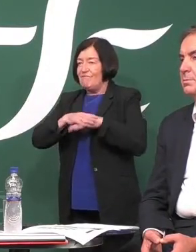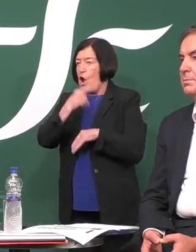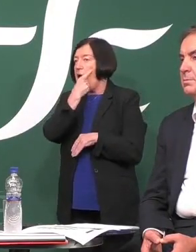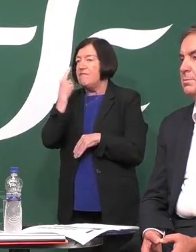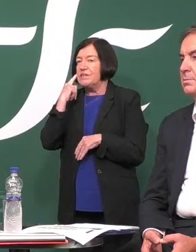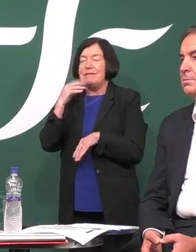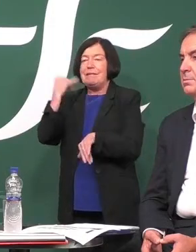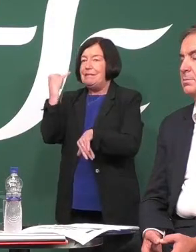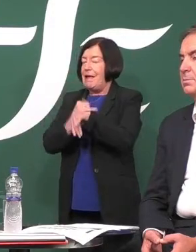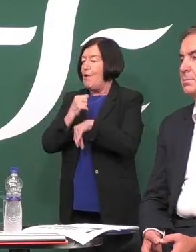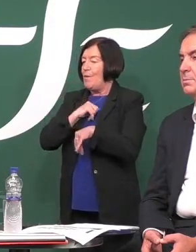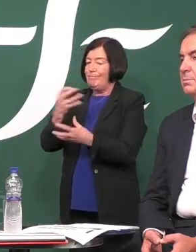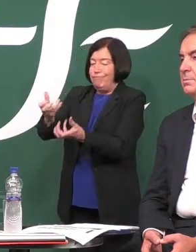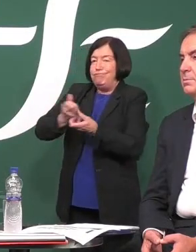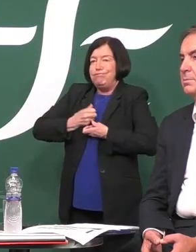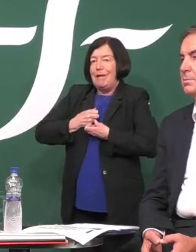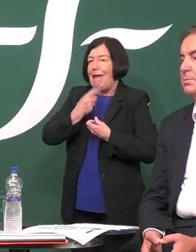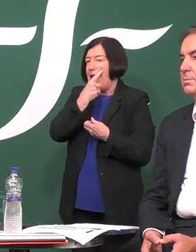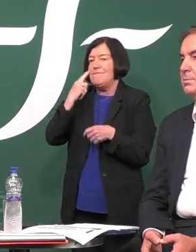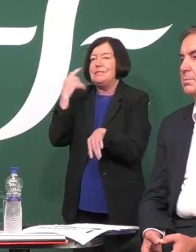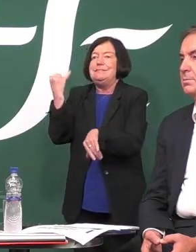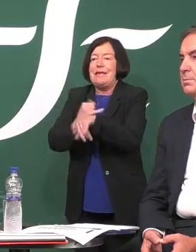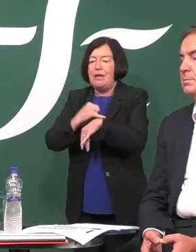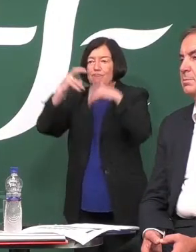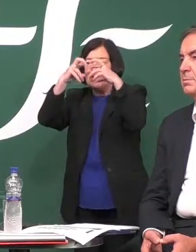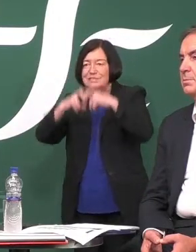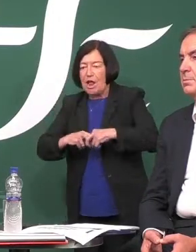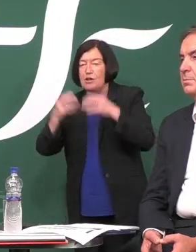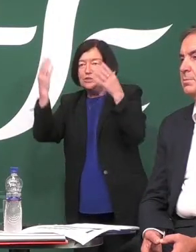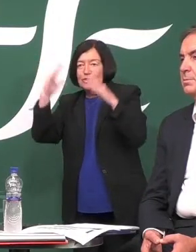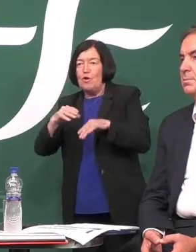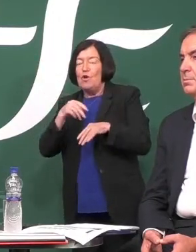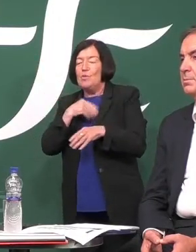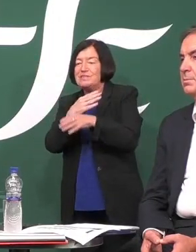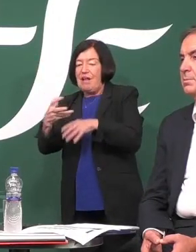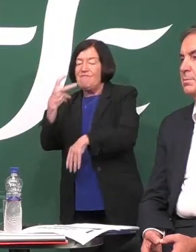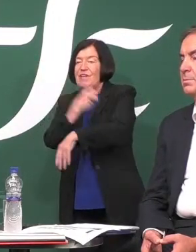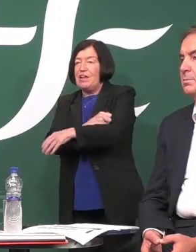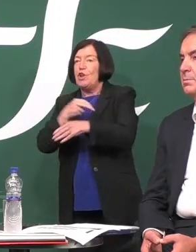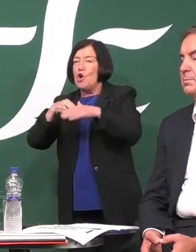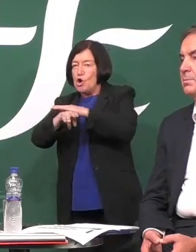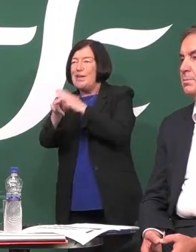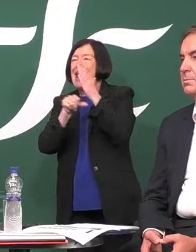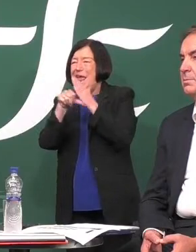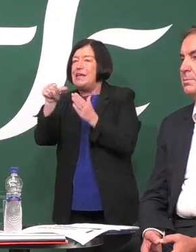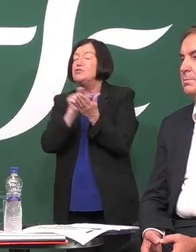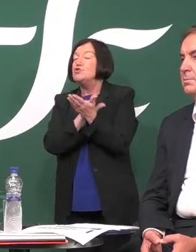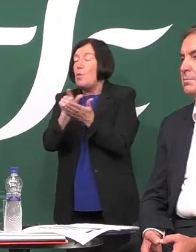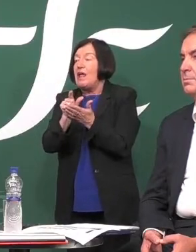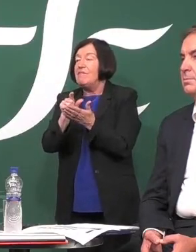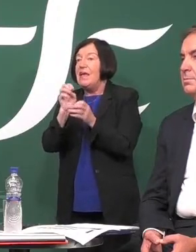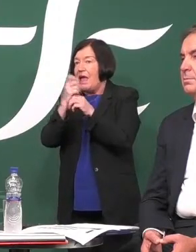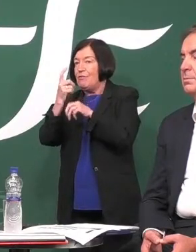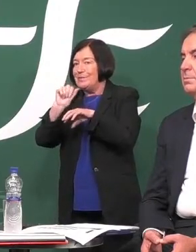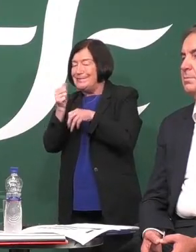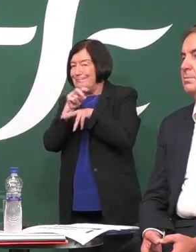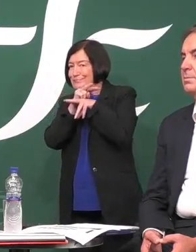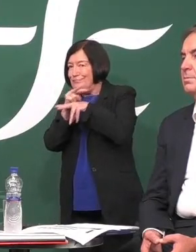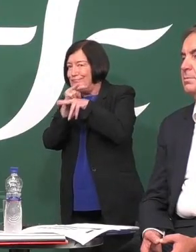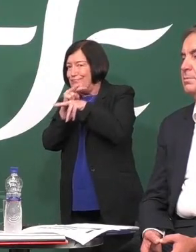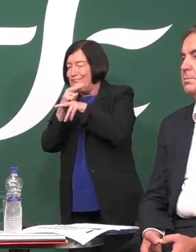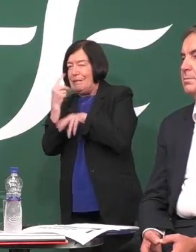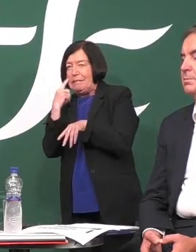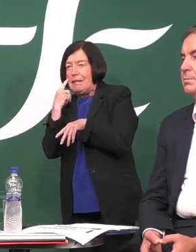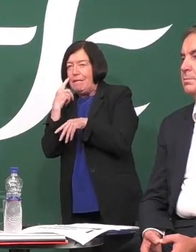And as Paul says, we don't have the evidence there yet that we need to start vaccinating kids under 12, but everybody's watching